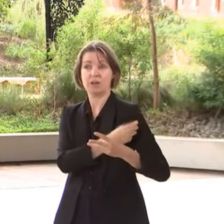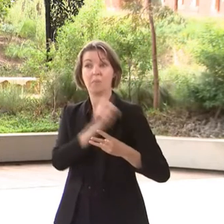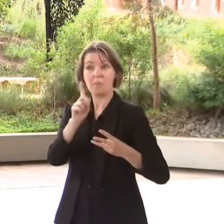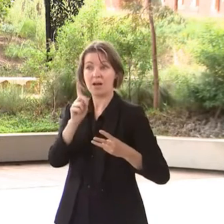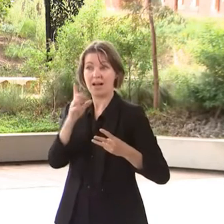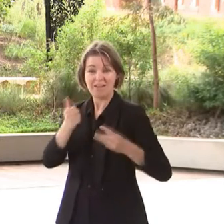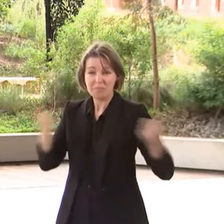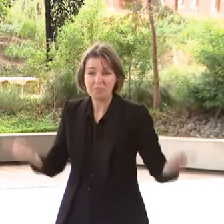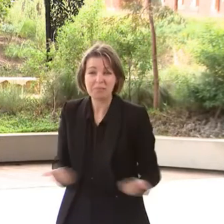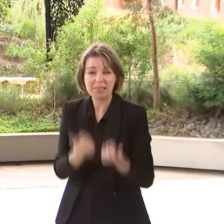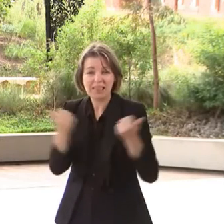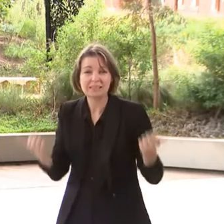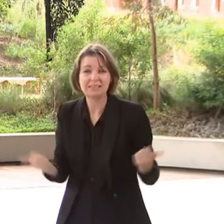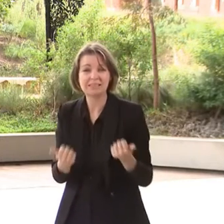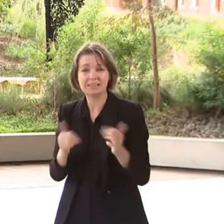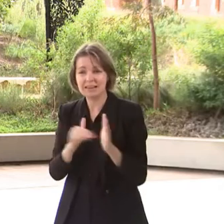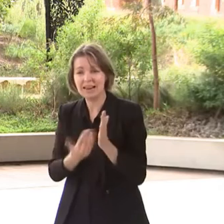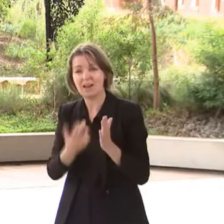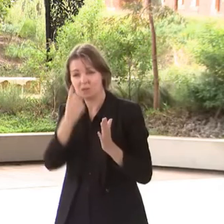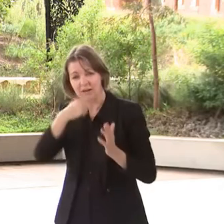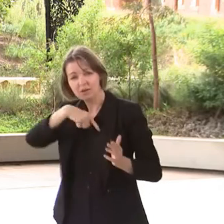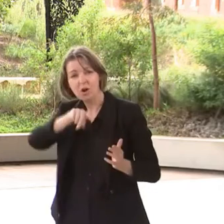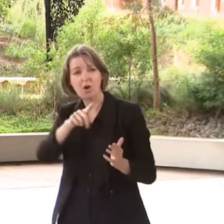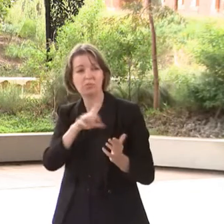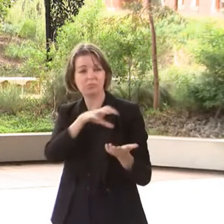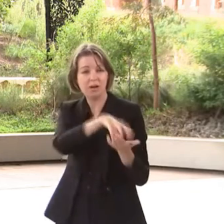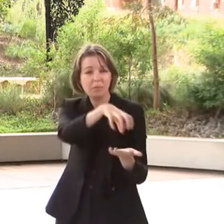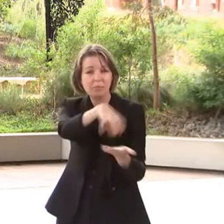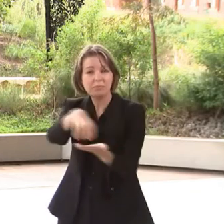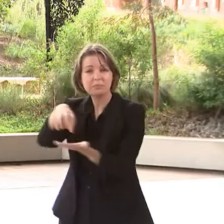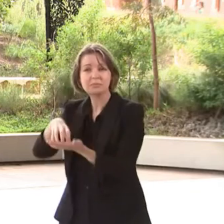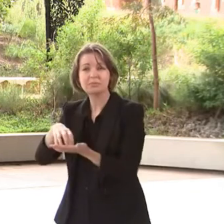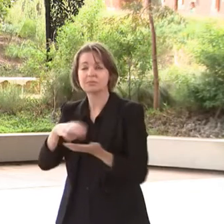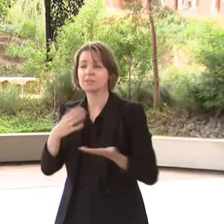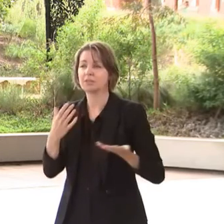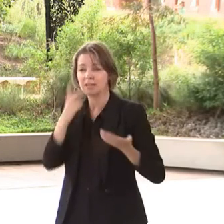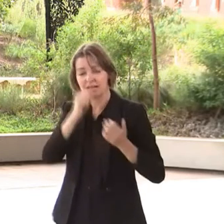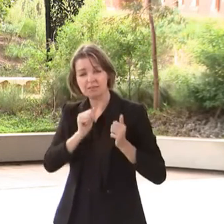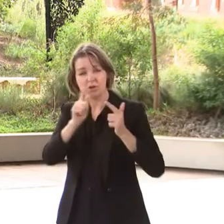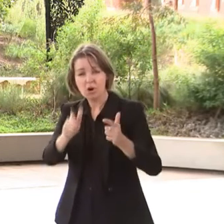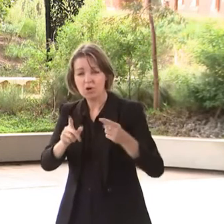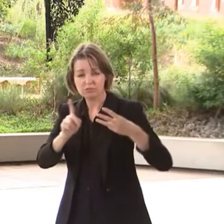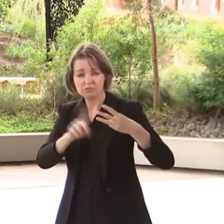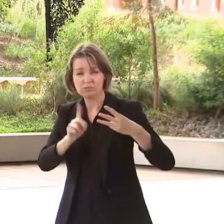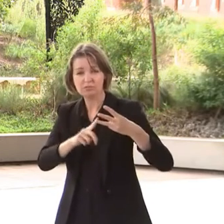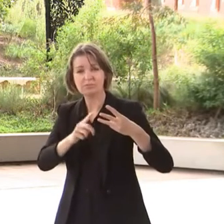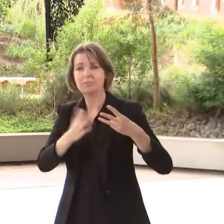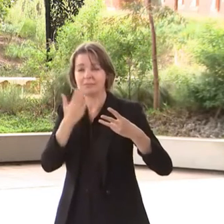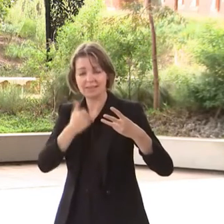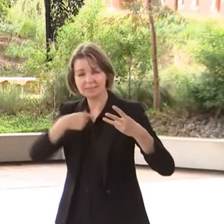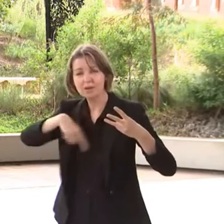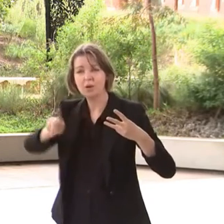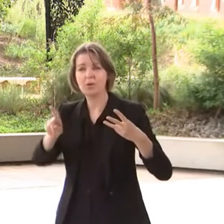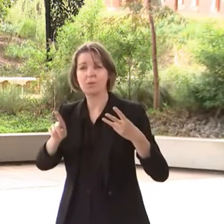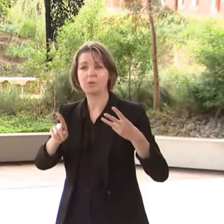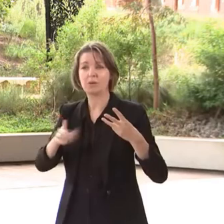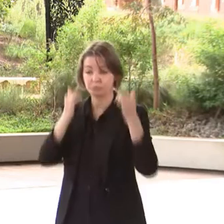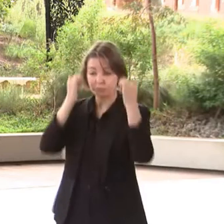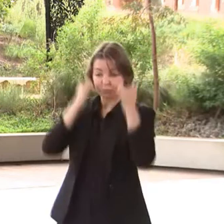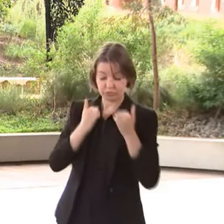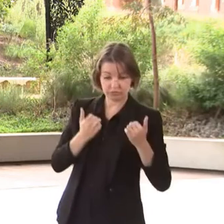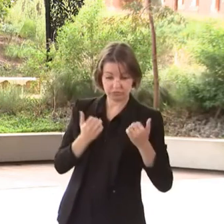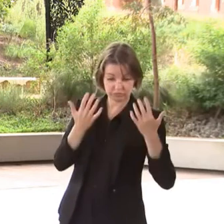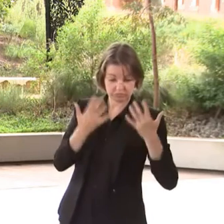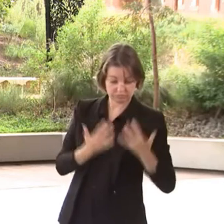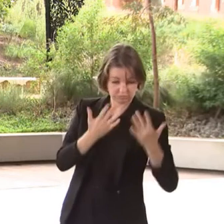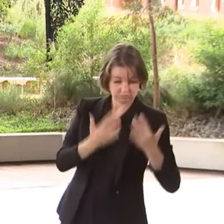hubs, 40 of them across the state. As Dr. Chant and Susan has pointed out, the evidence is clear. The evidence isn't just clear here in